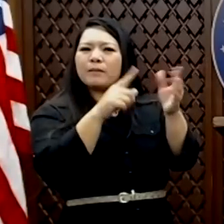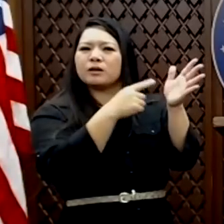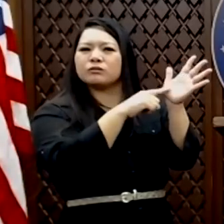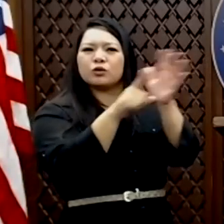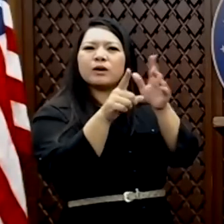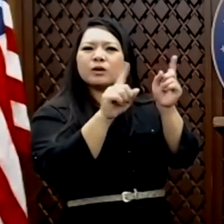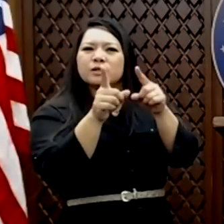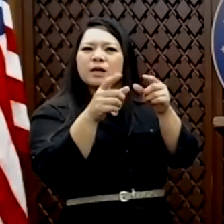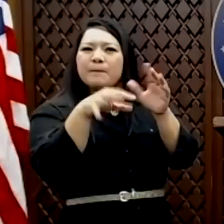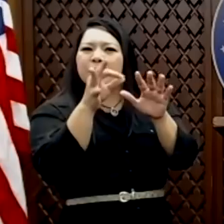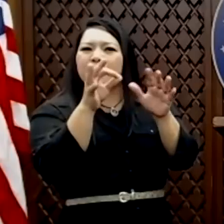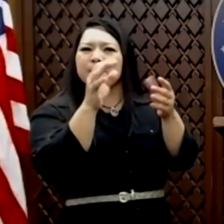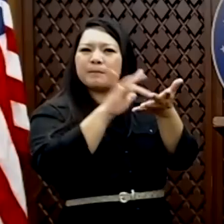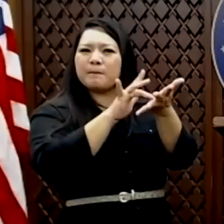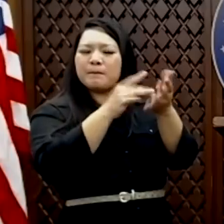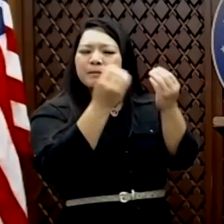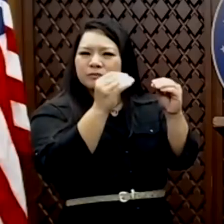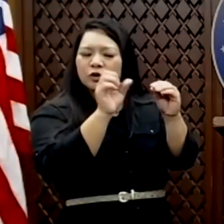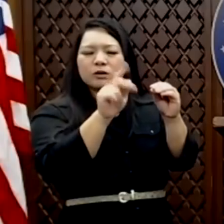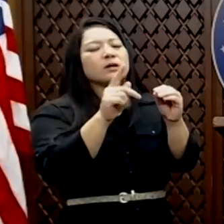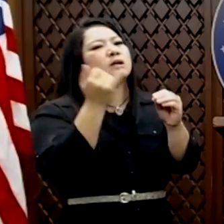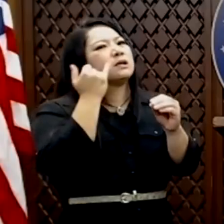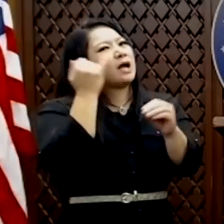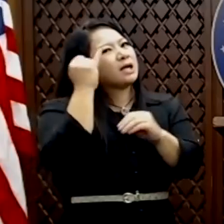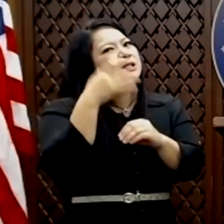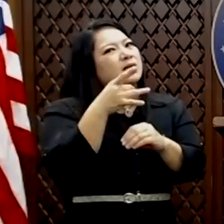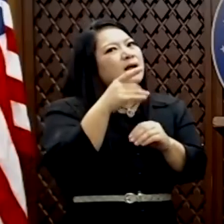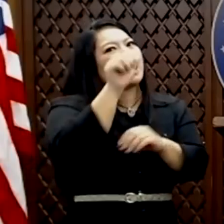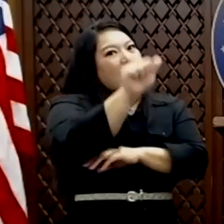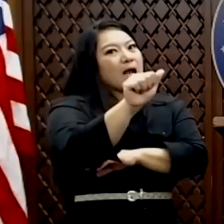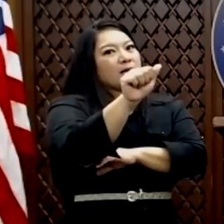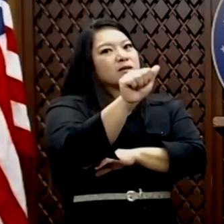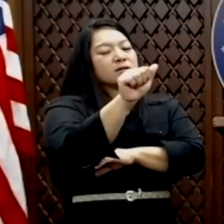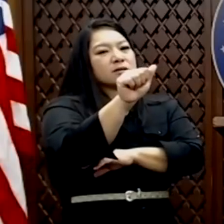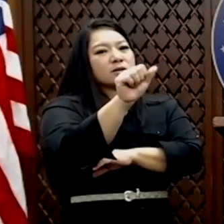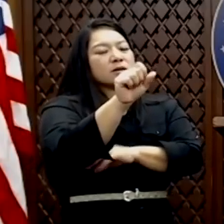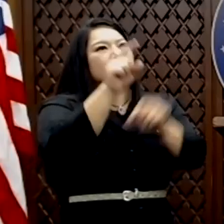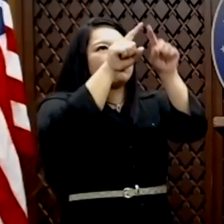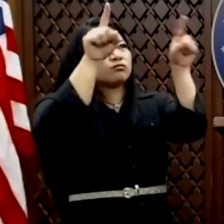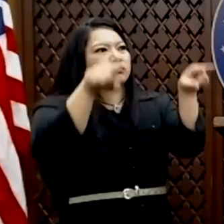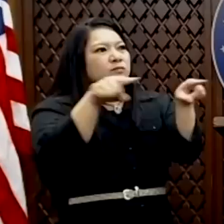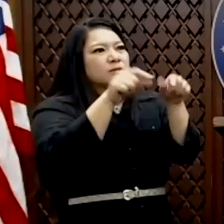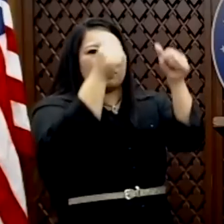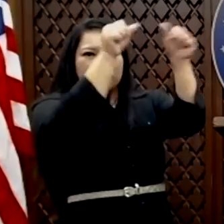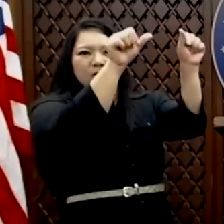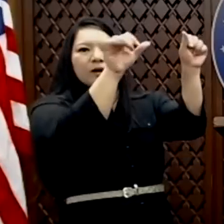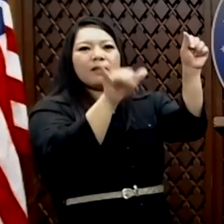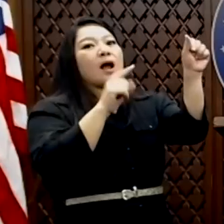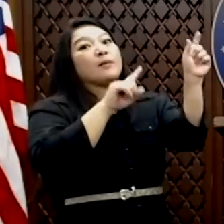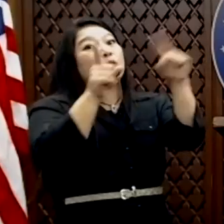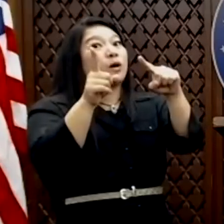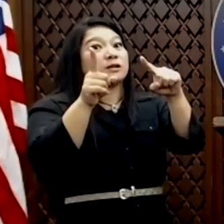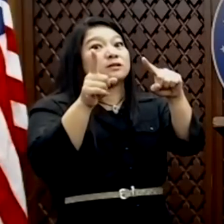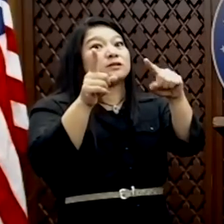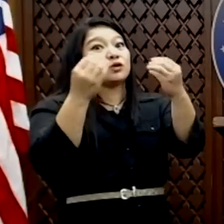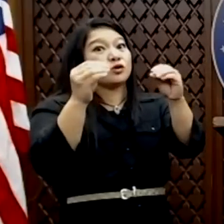Yeah, you know, some of the idea there is like if you put a letter A, right, and display it, that would be, oh, I'm going to the